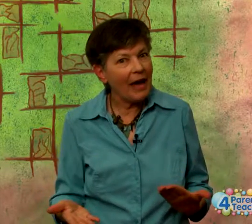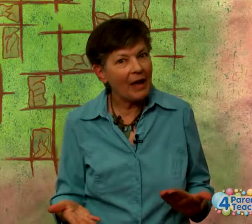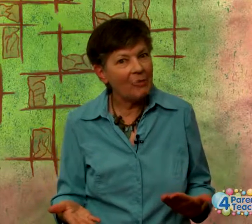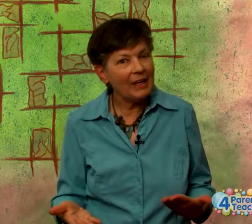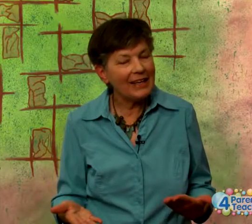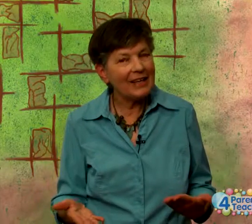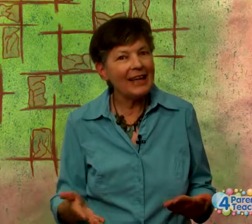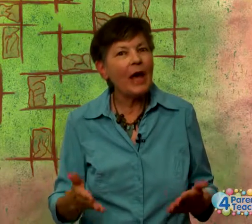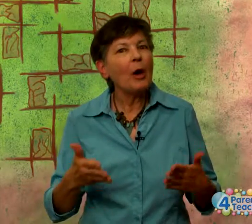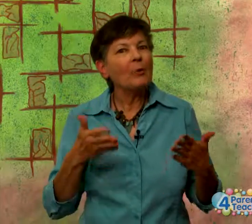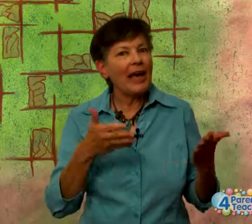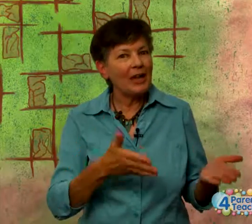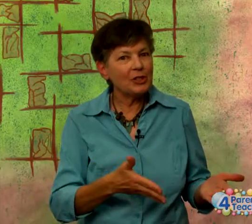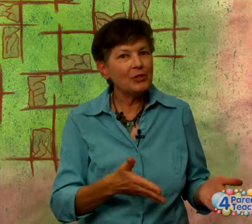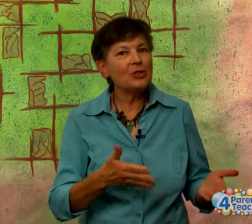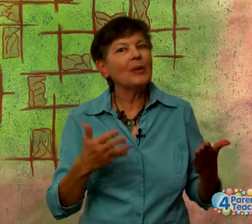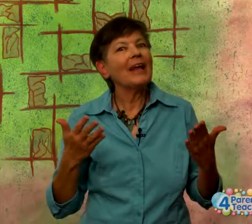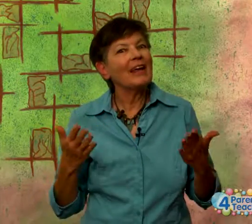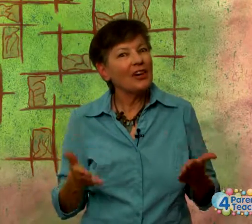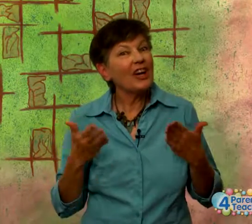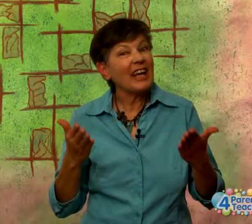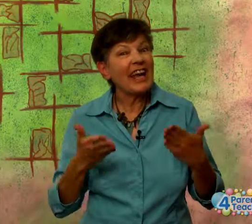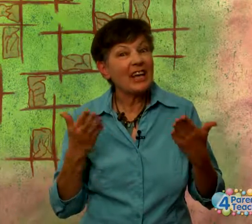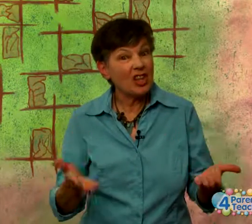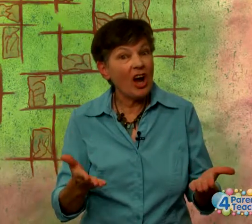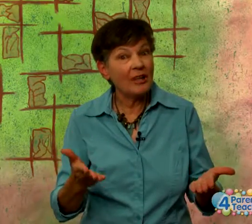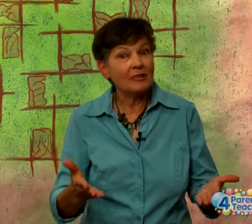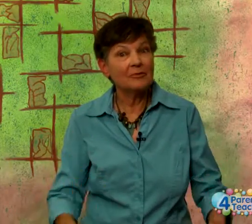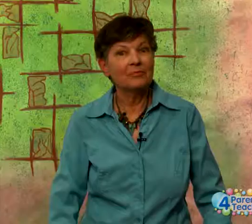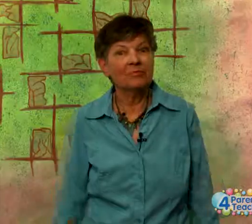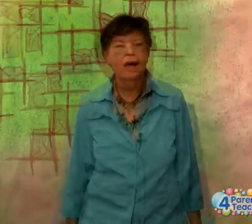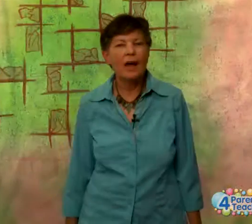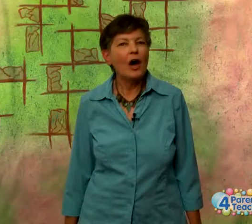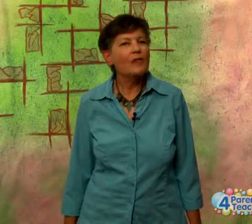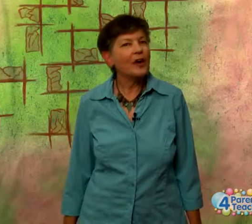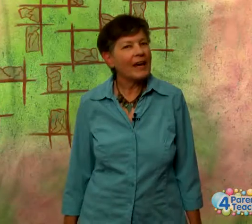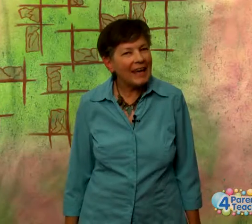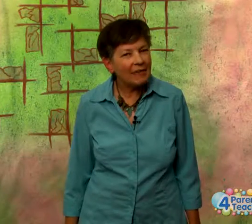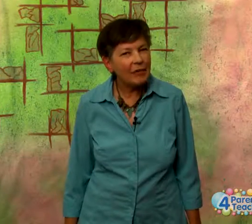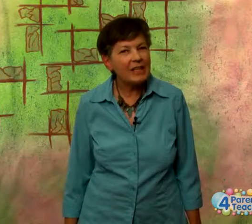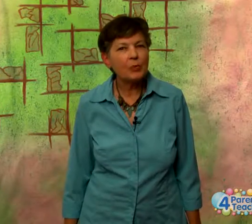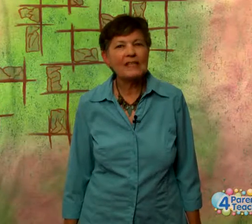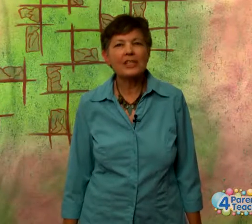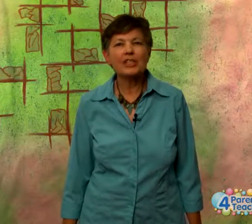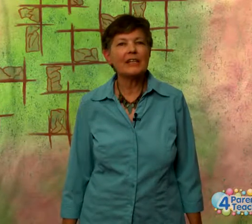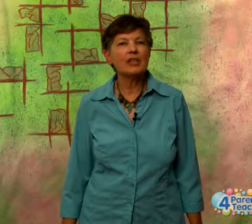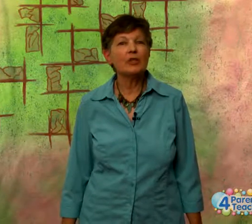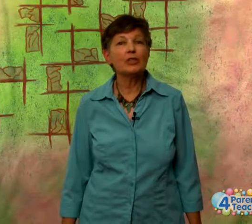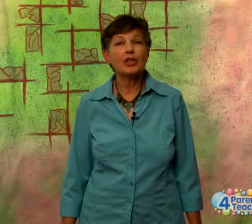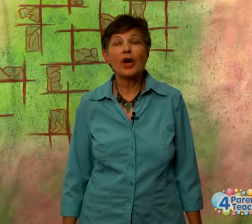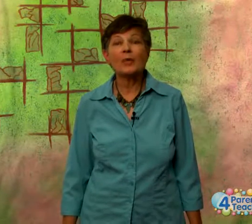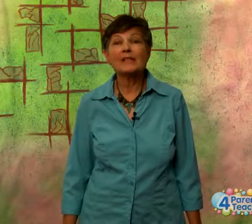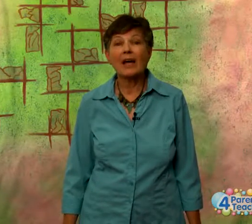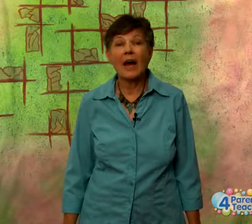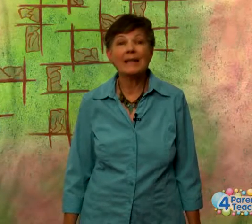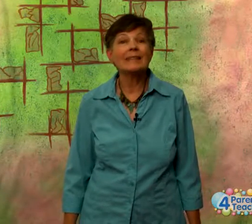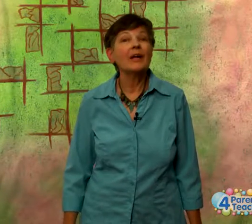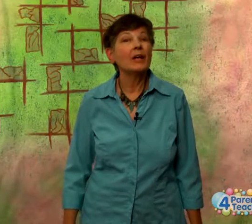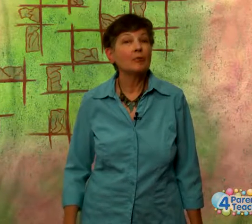back immediately, but as you do it, they're going to catch on. For infants, we suggest that you start with signs that